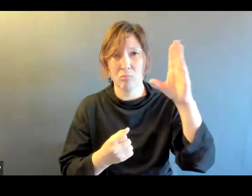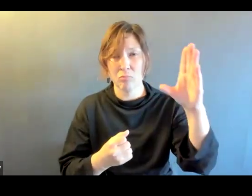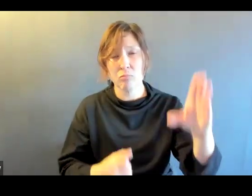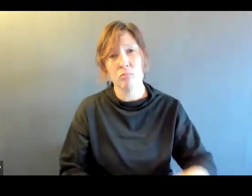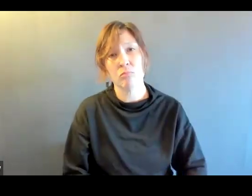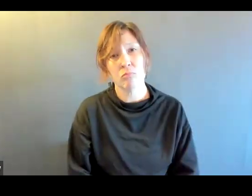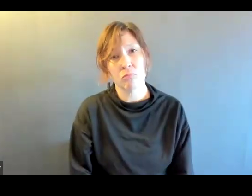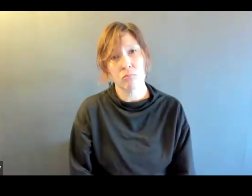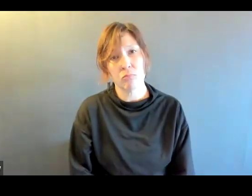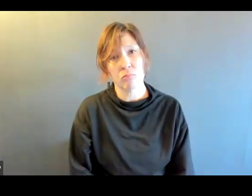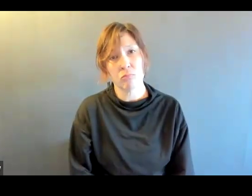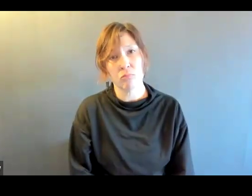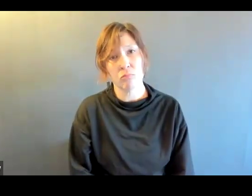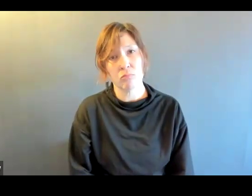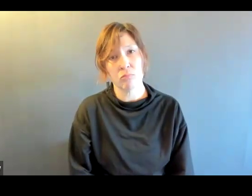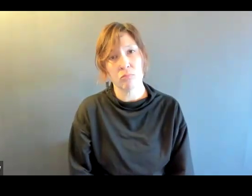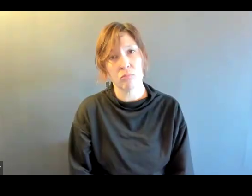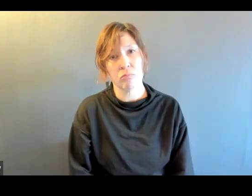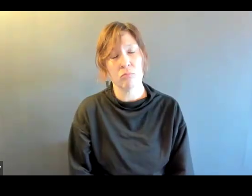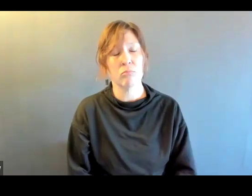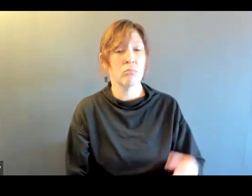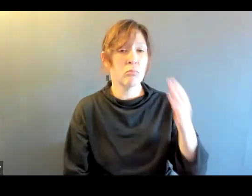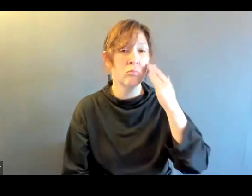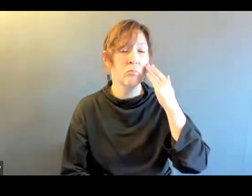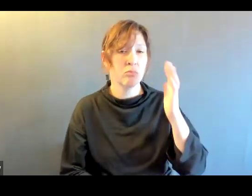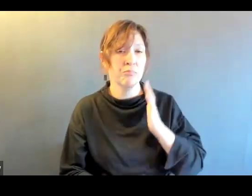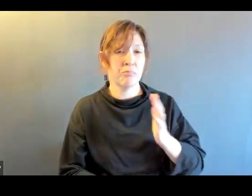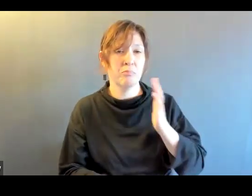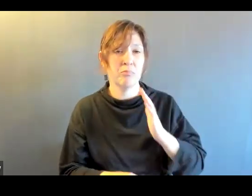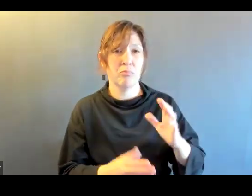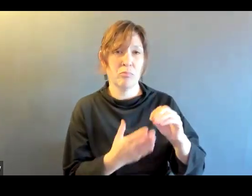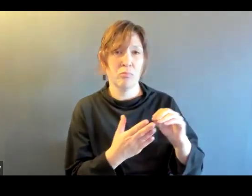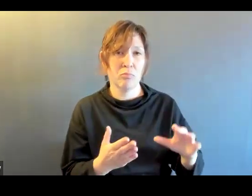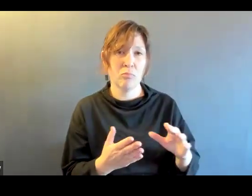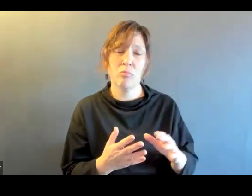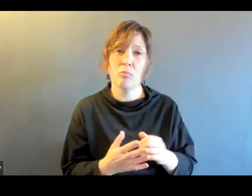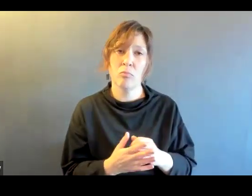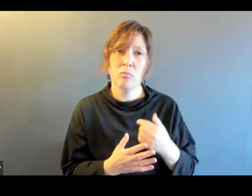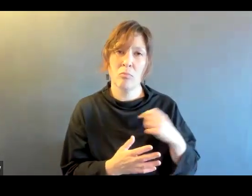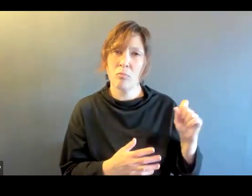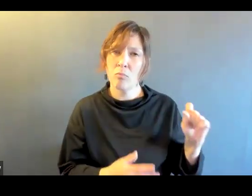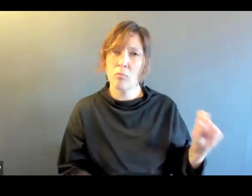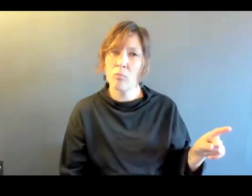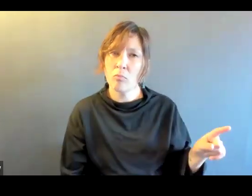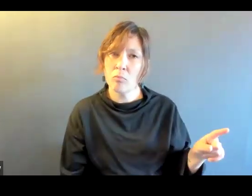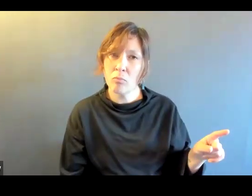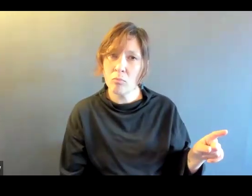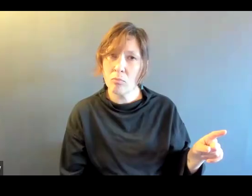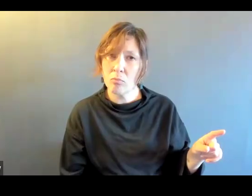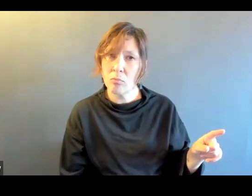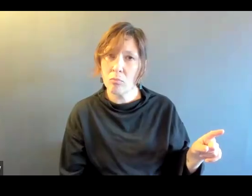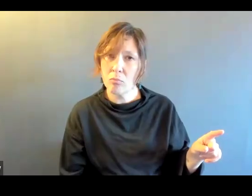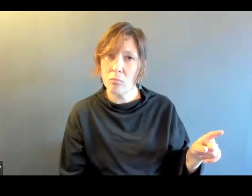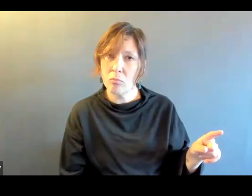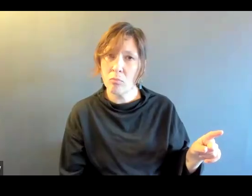I asked my classmates last year, don't ask what cash can do for you. Ask what you can do for